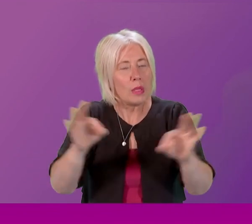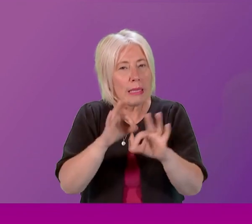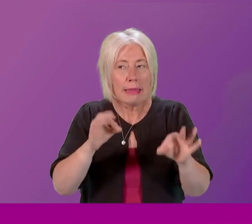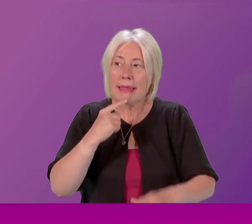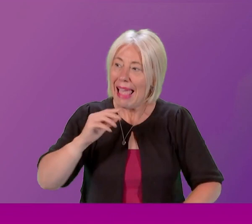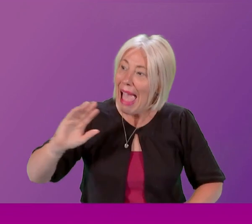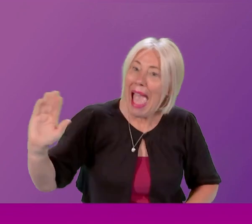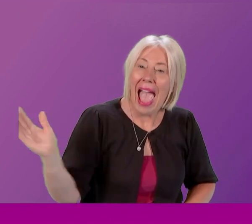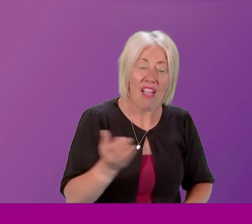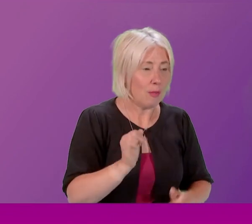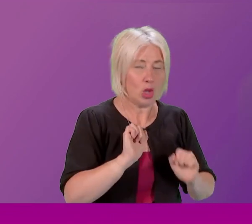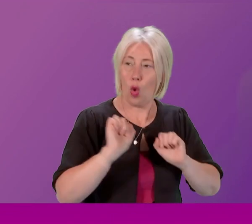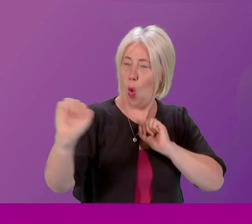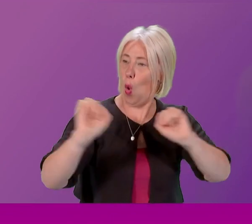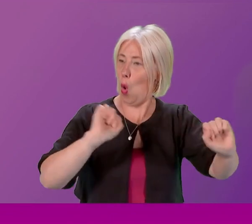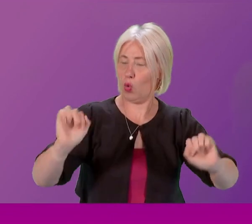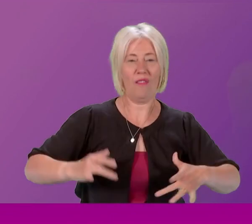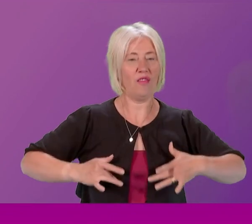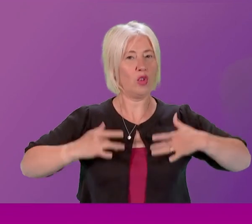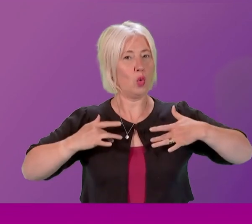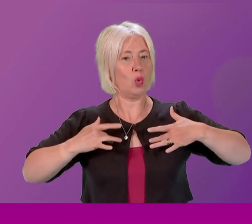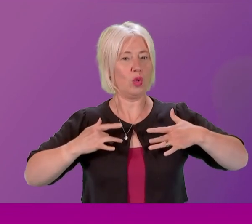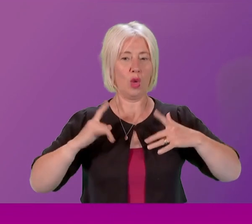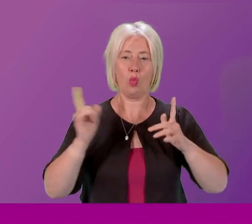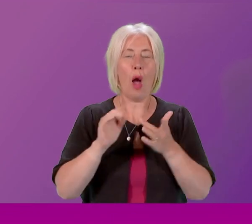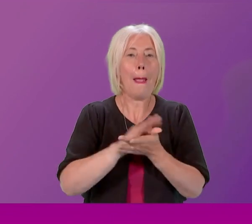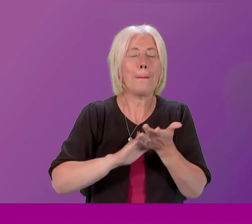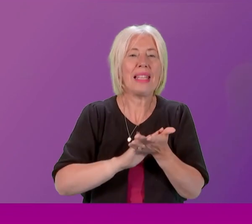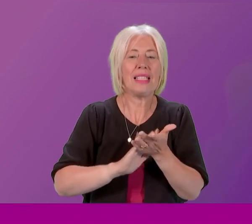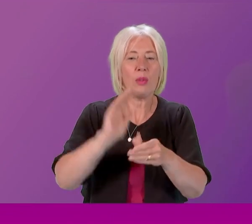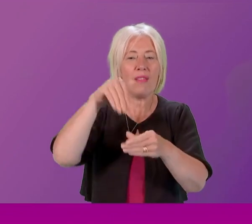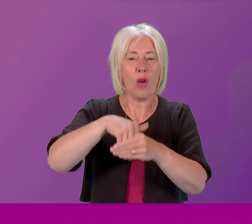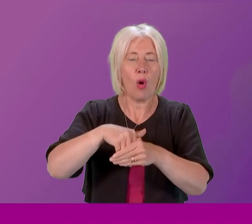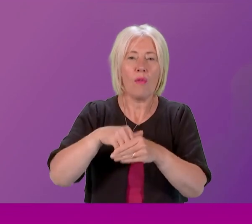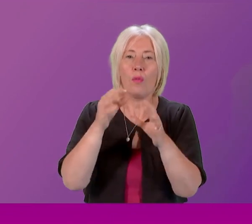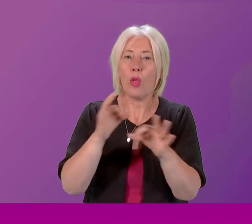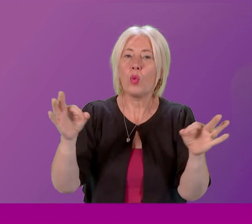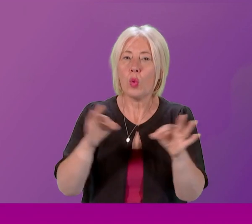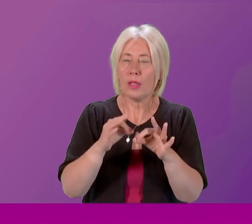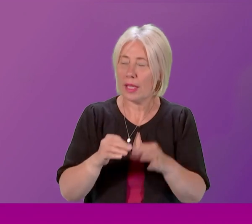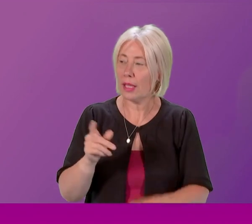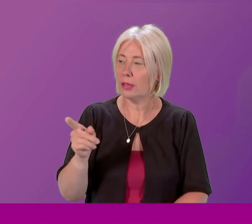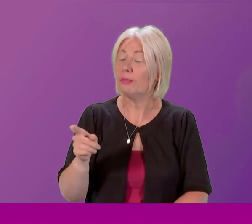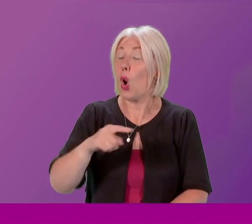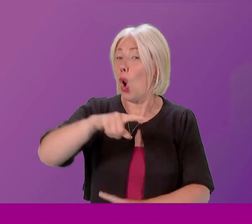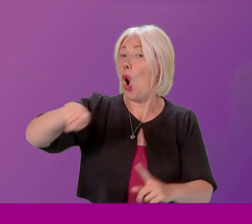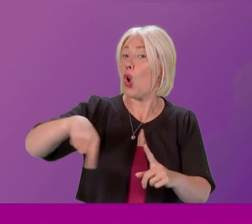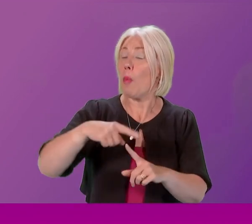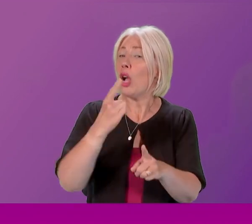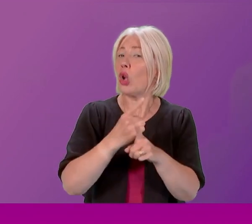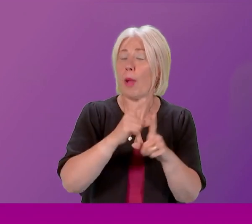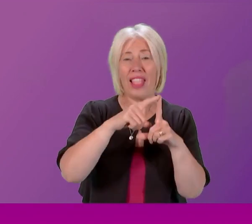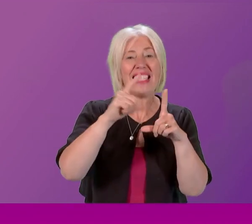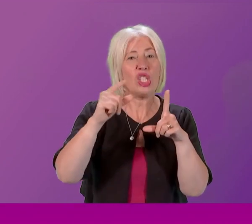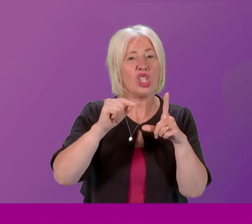know, everybody has their own take on being involved with music. That point about digital creativity made me think